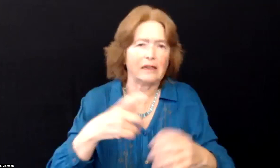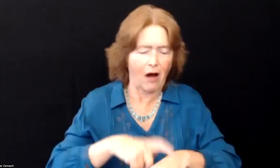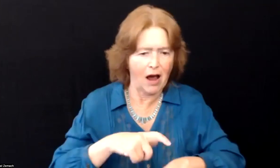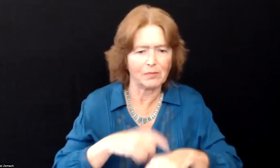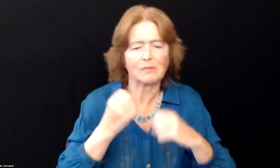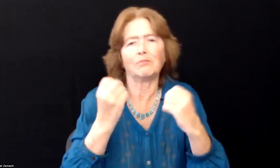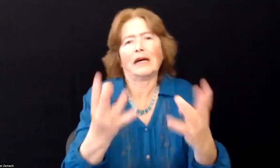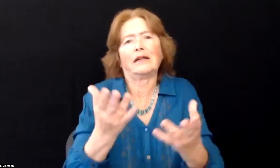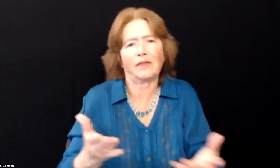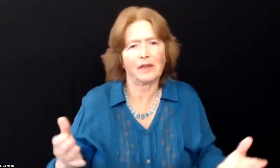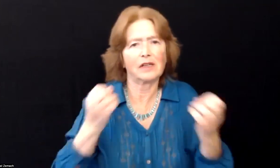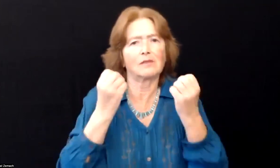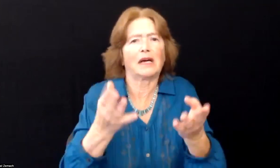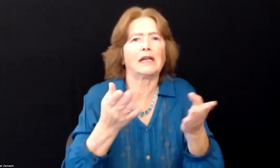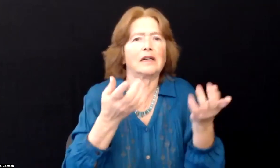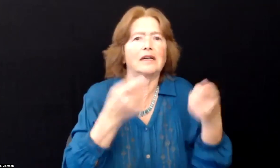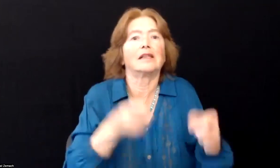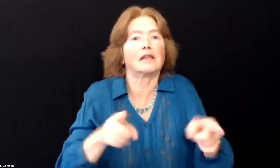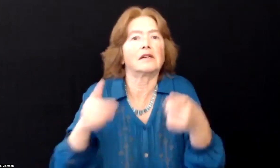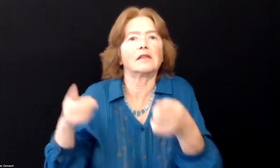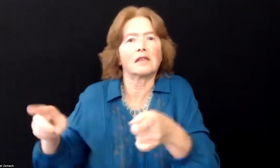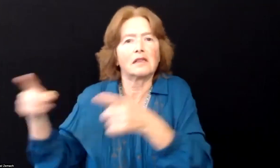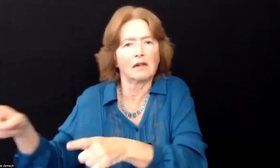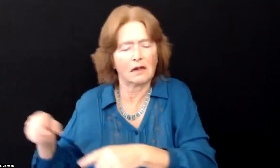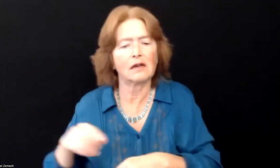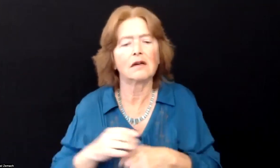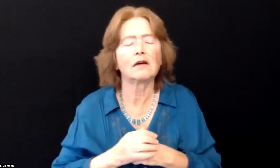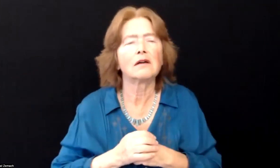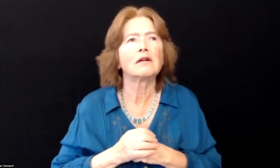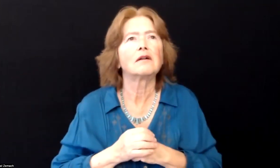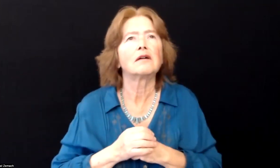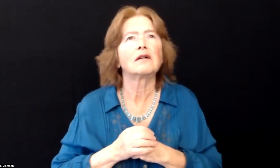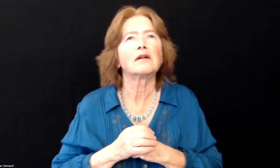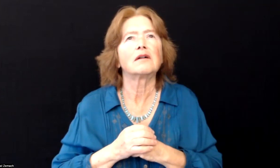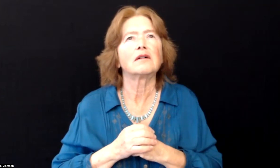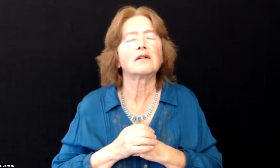over and over again, in the classes, in the school.